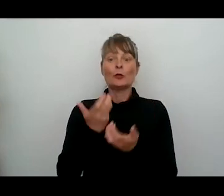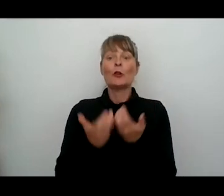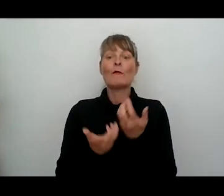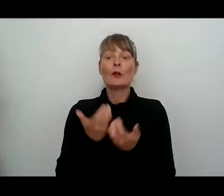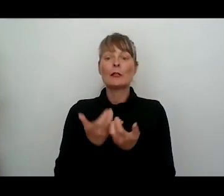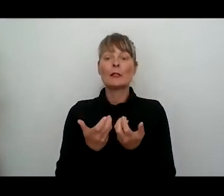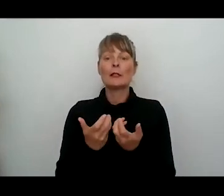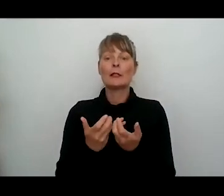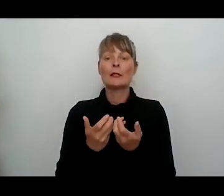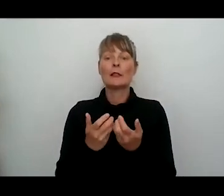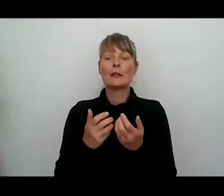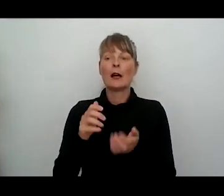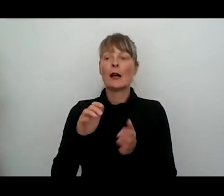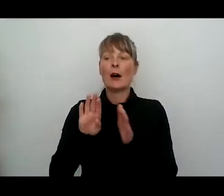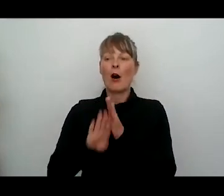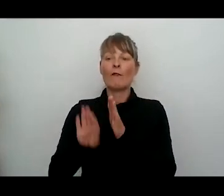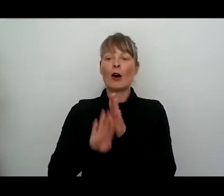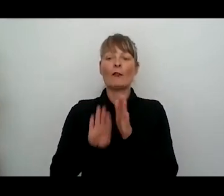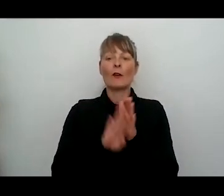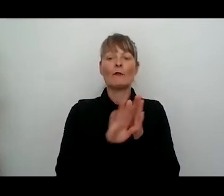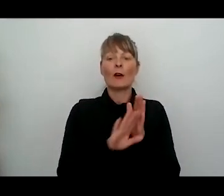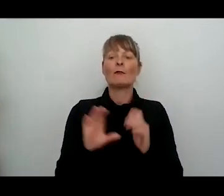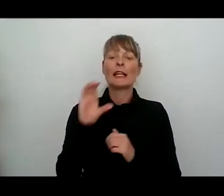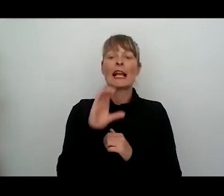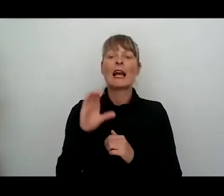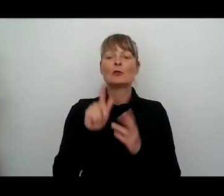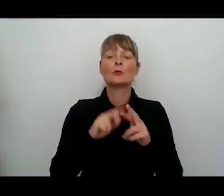of casual staff, basically anyone that was working part-time.